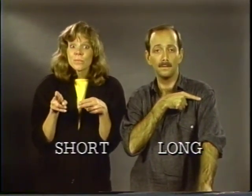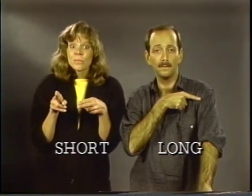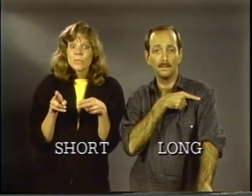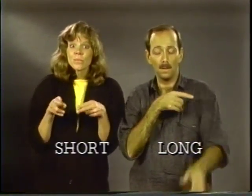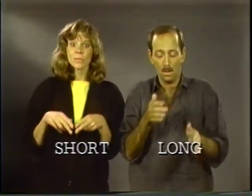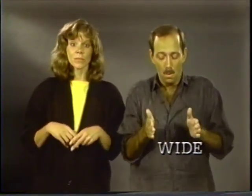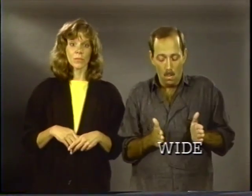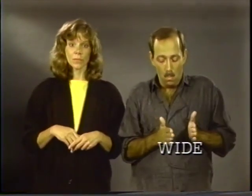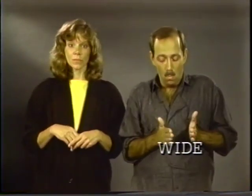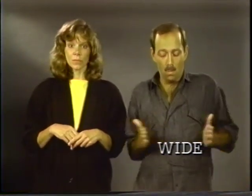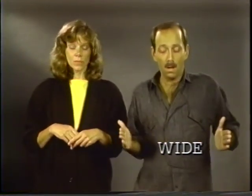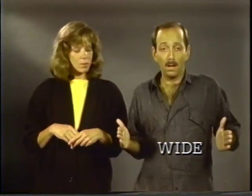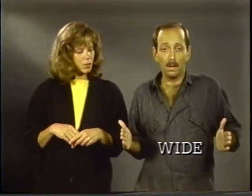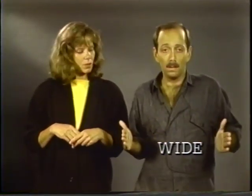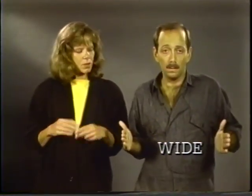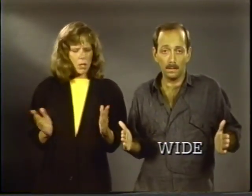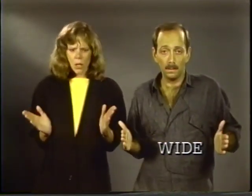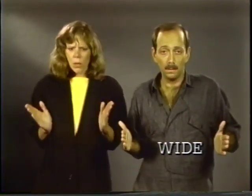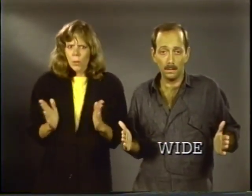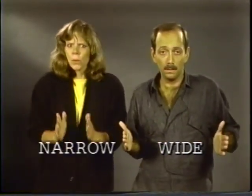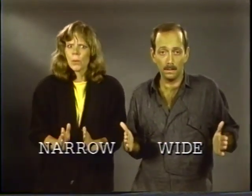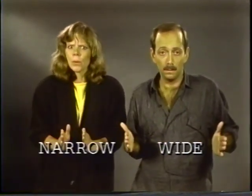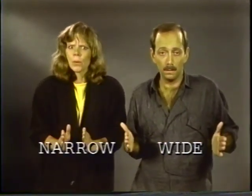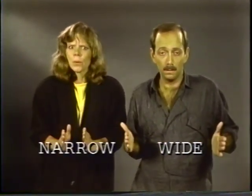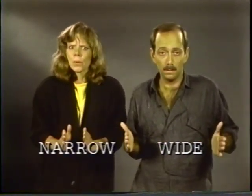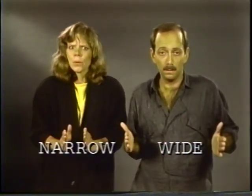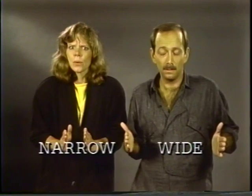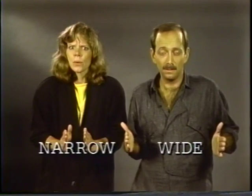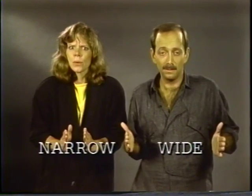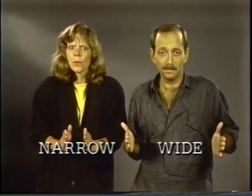wide, narrow, easy,